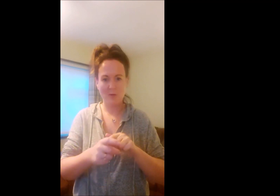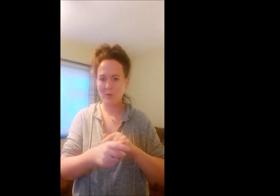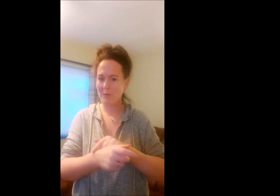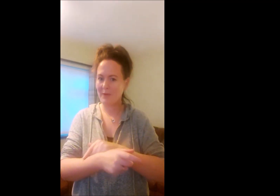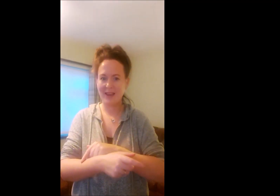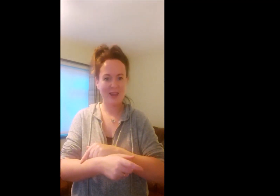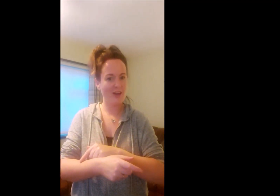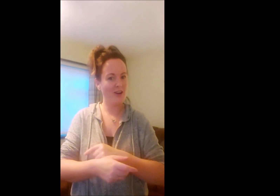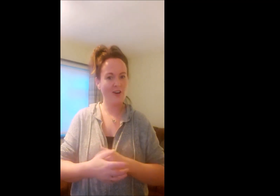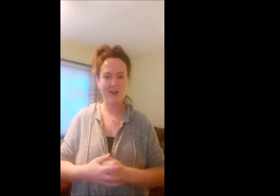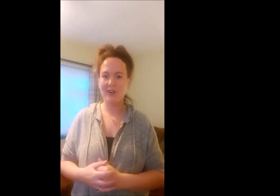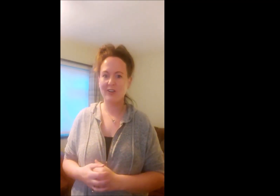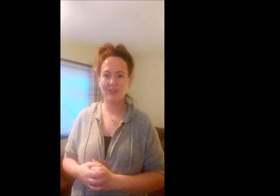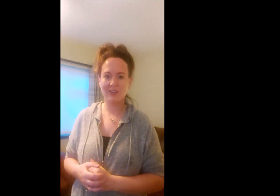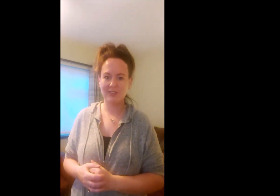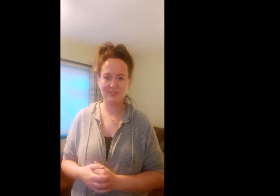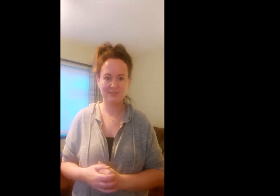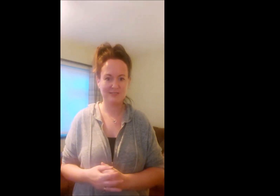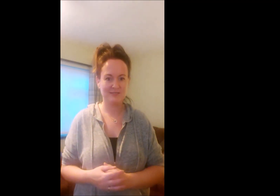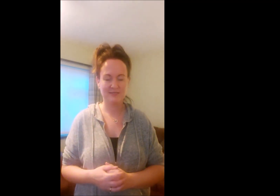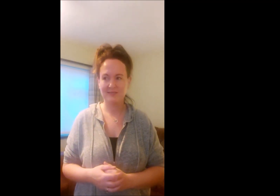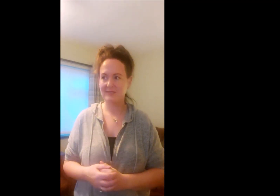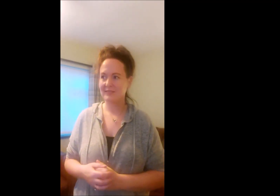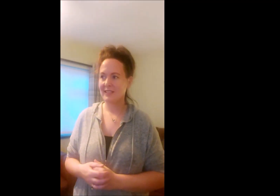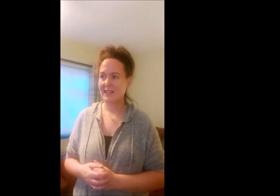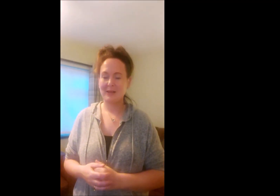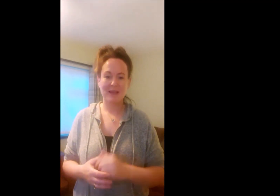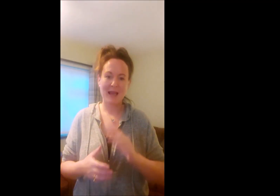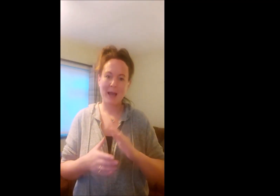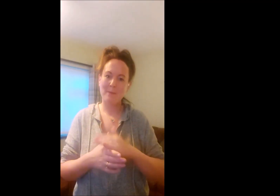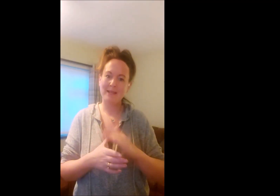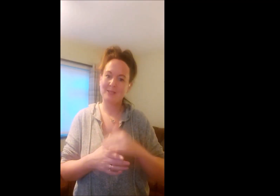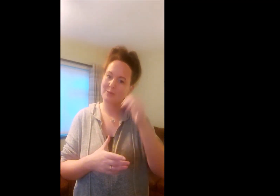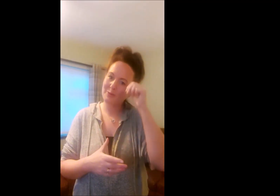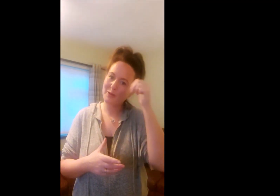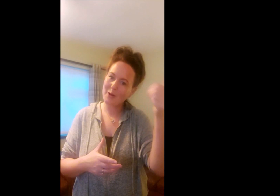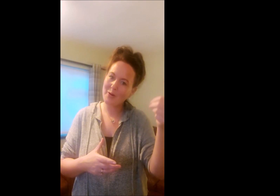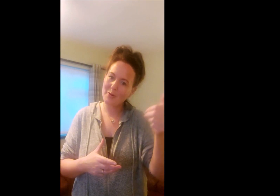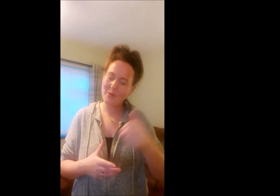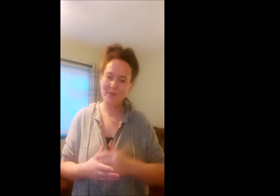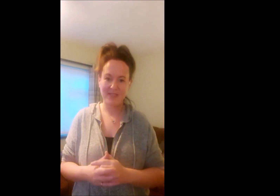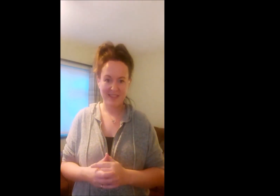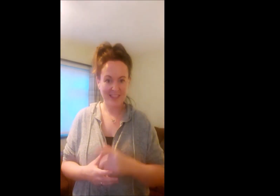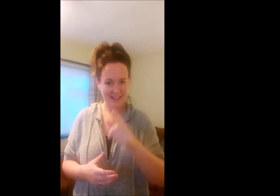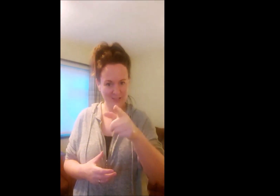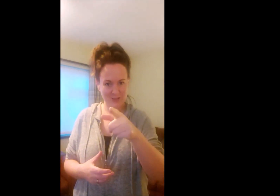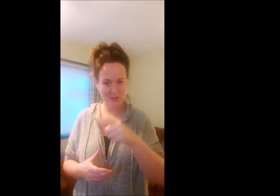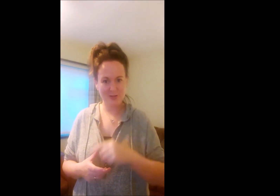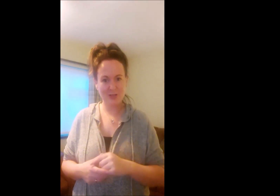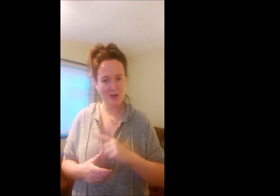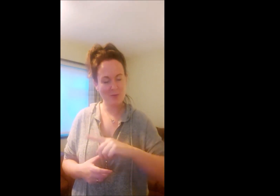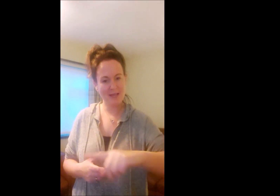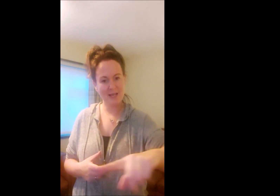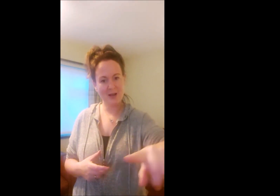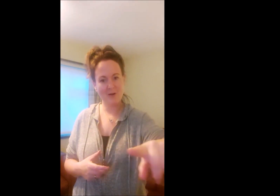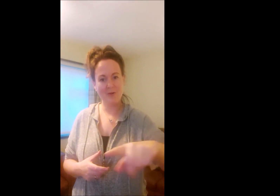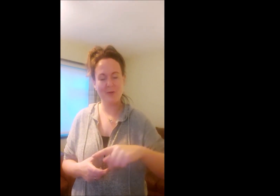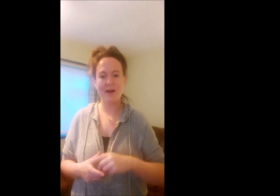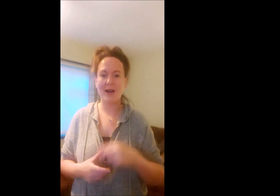I won't be long, and they'll be happy to know that as you saw me go,